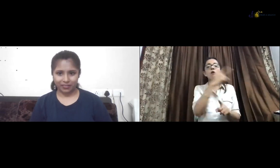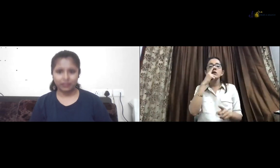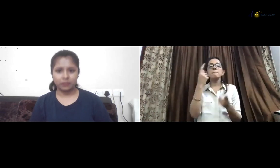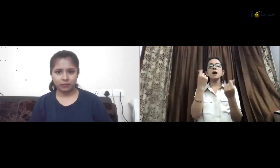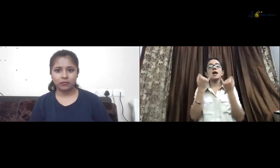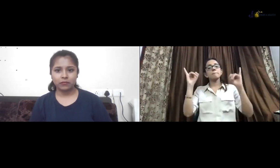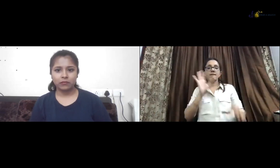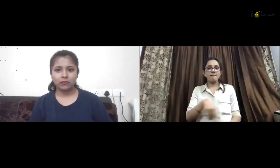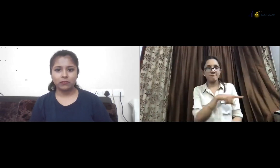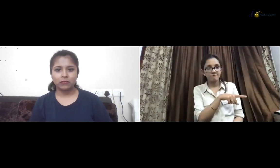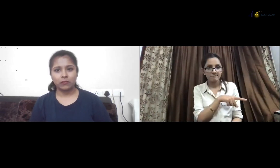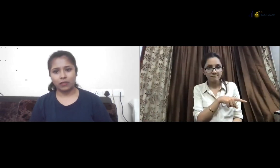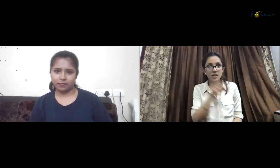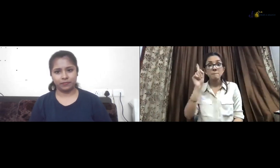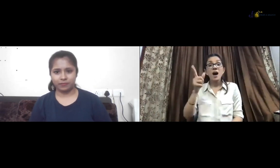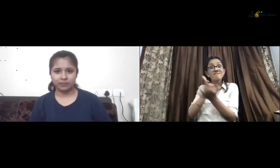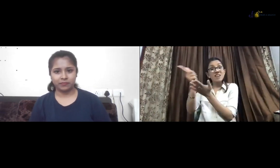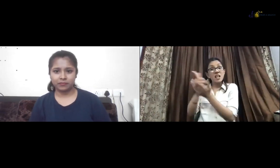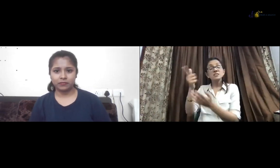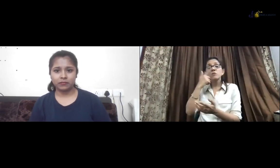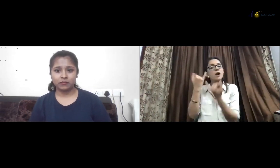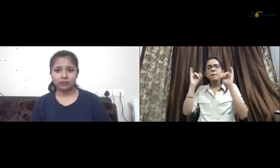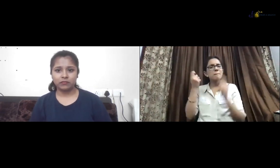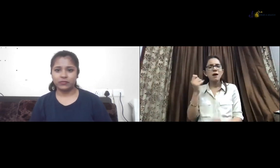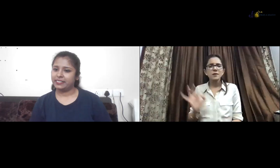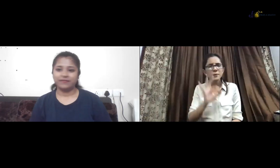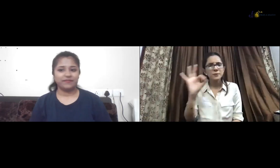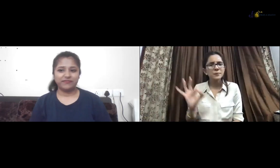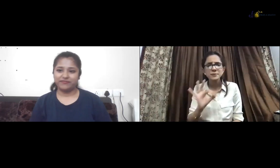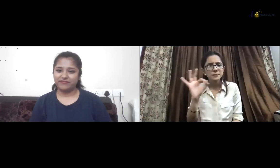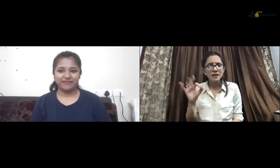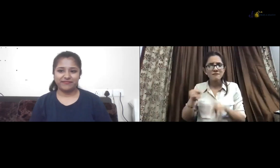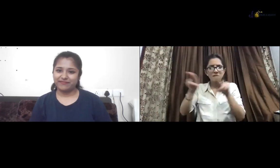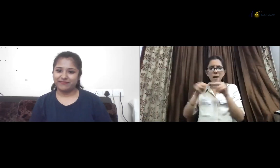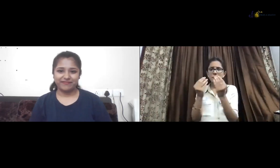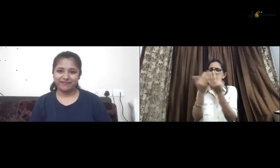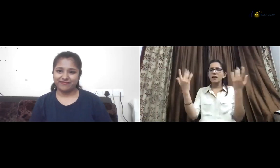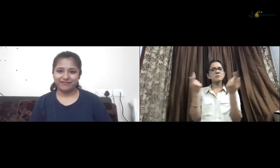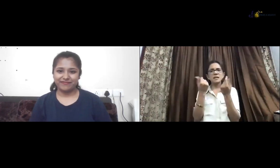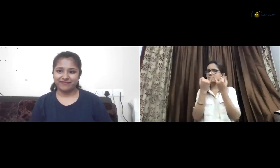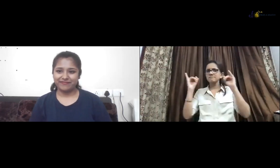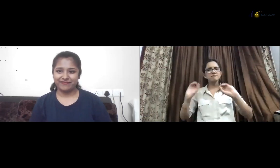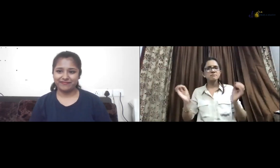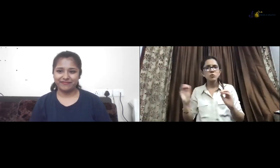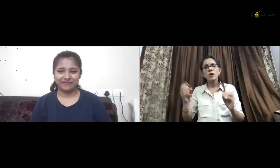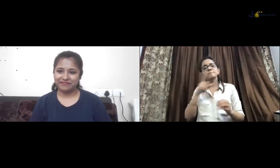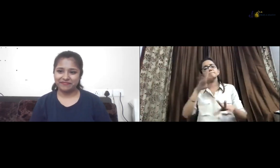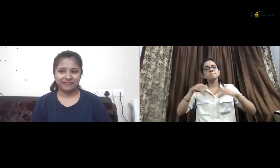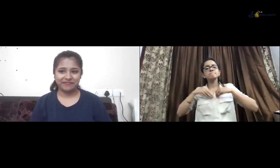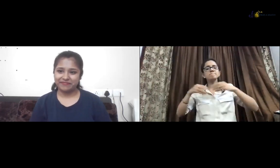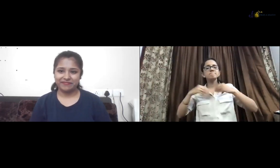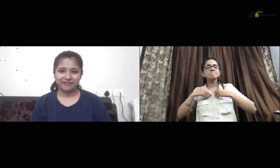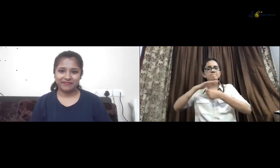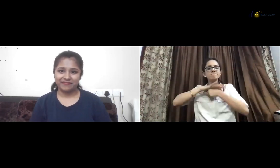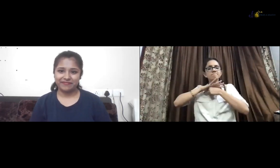we can easily take the divorce. She was independent one, but in village area, no, there are women who are not